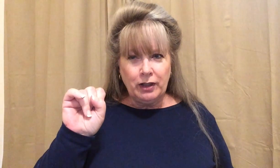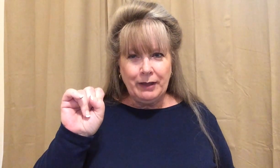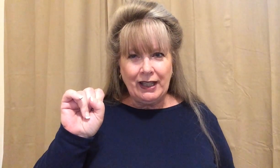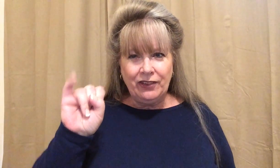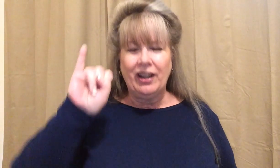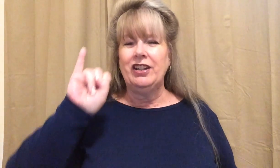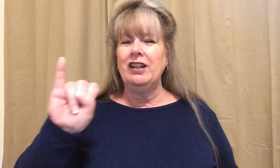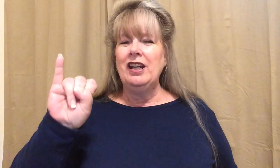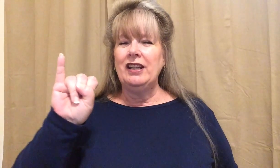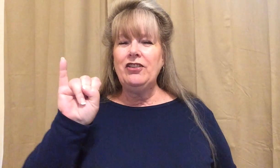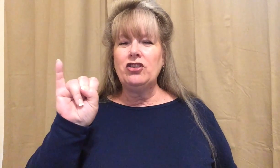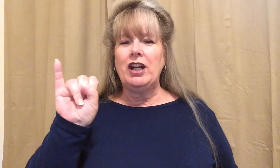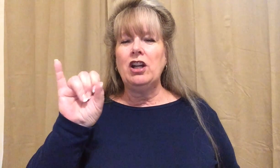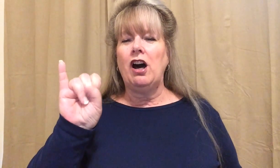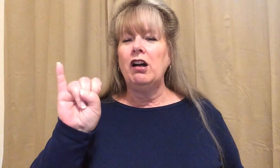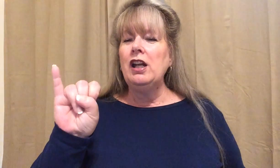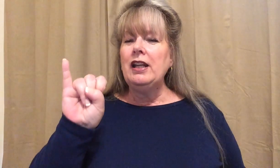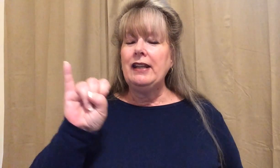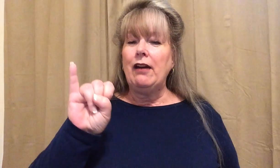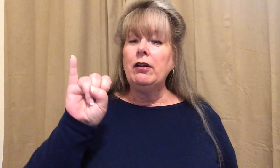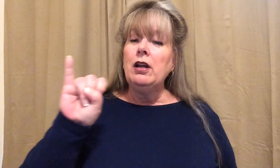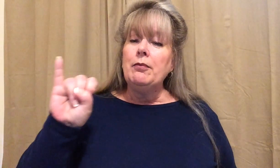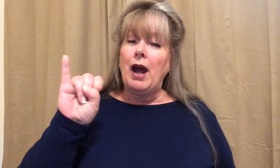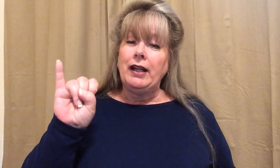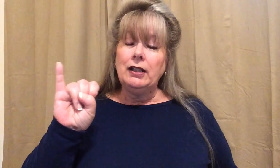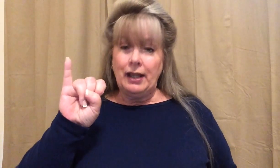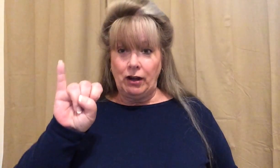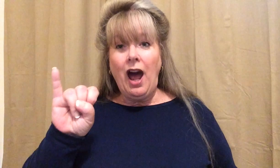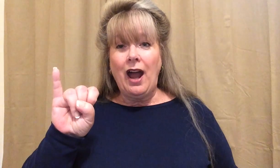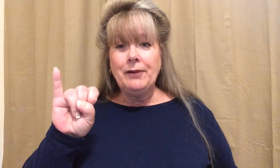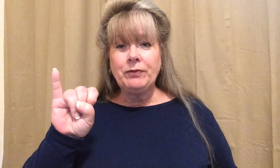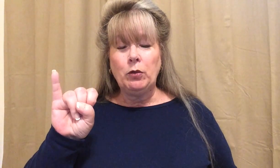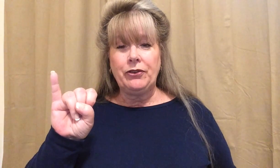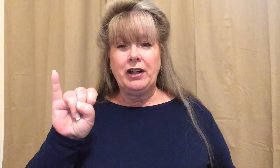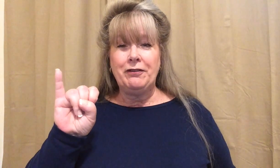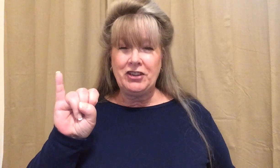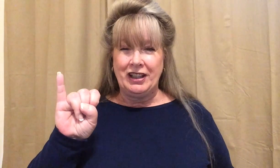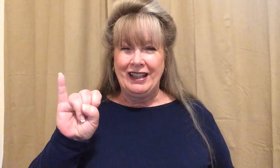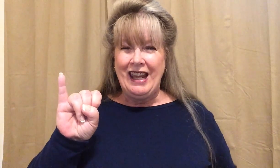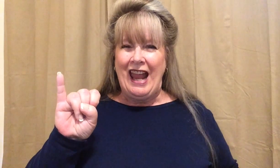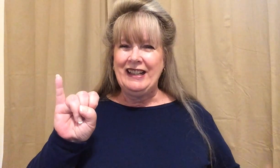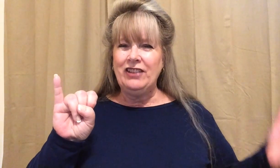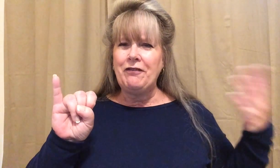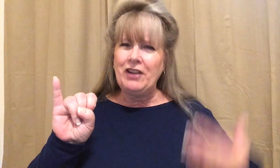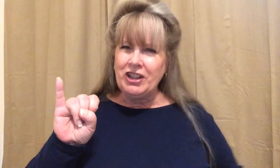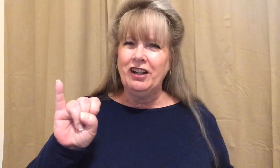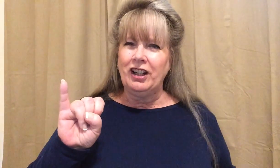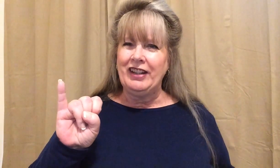get lazy on you. Nice and straight and tall. Now, my letter I wants to go fishing, and it needs a fishing hook on the